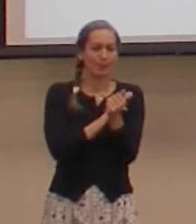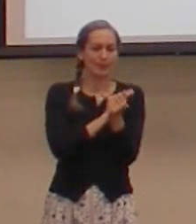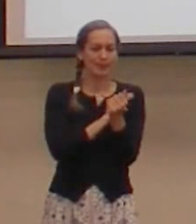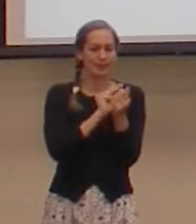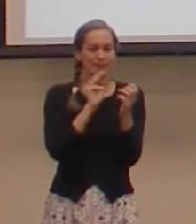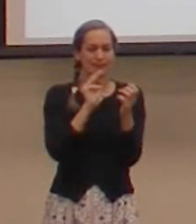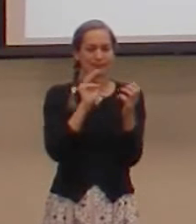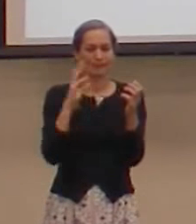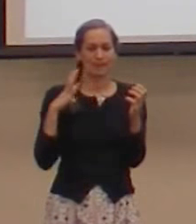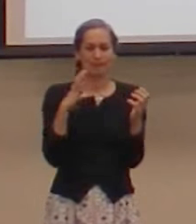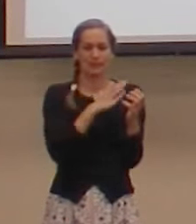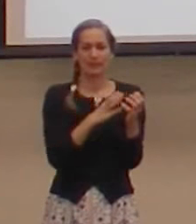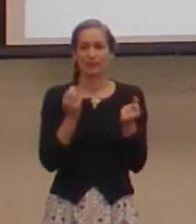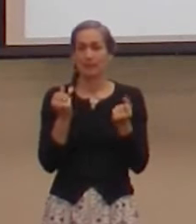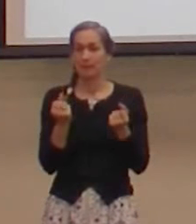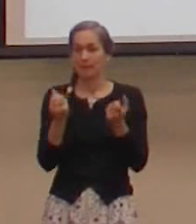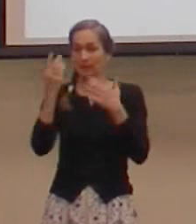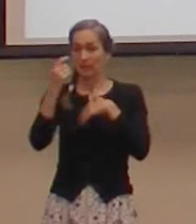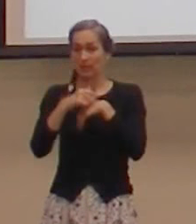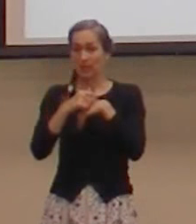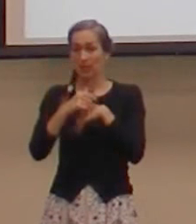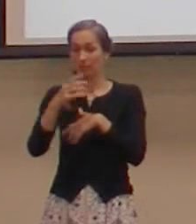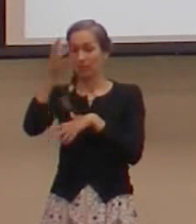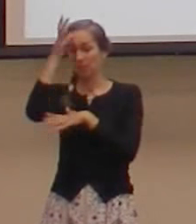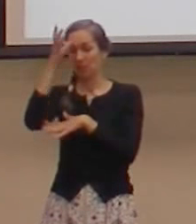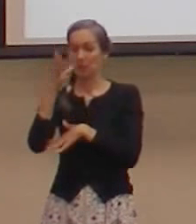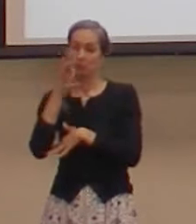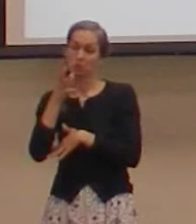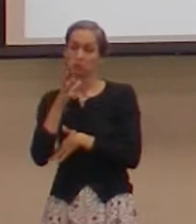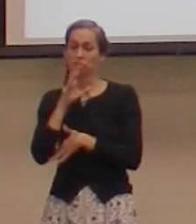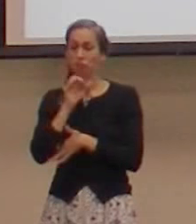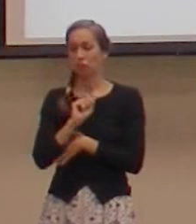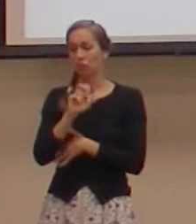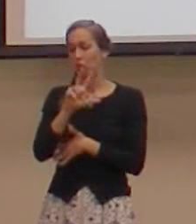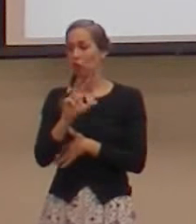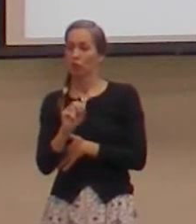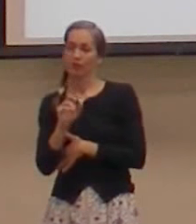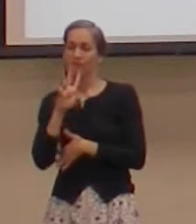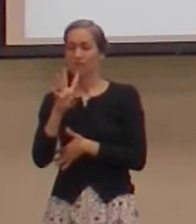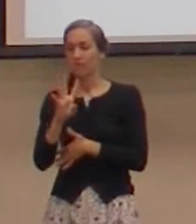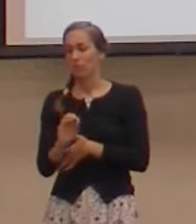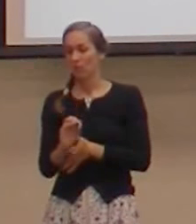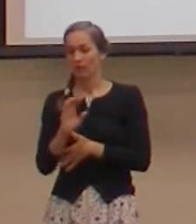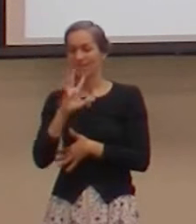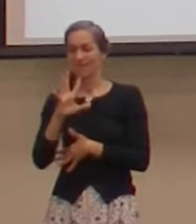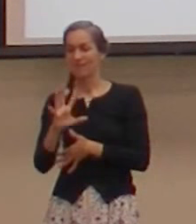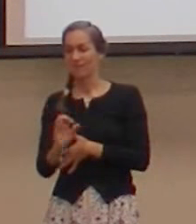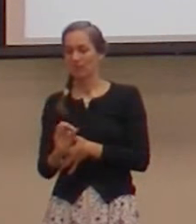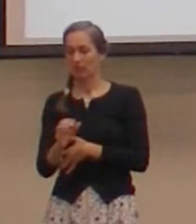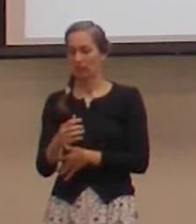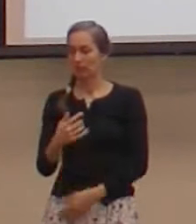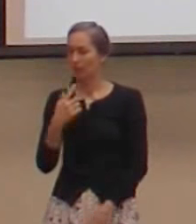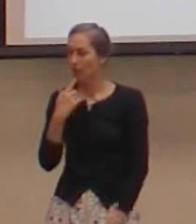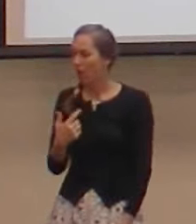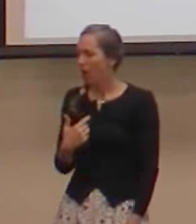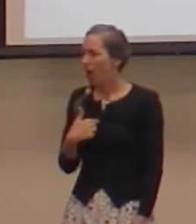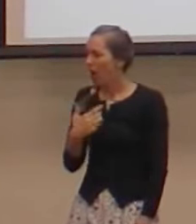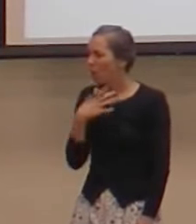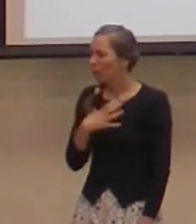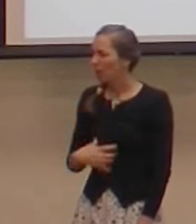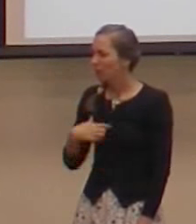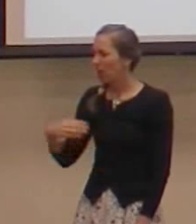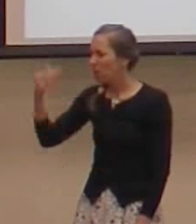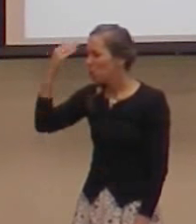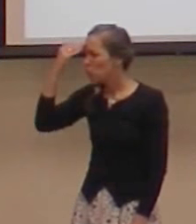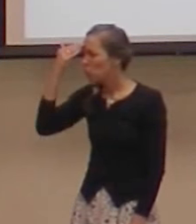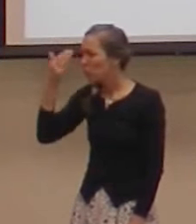times parents in their 30s, 40s, 50s, and maybe even older said, I just wish I knew about that. I wish I